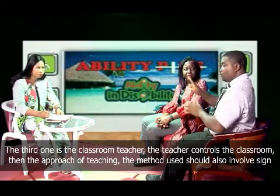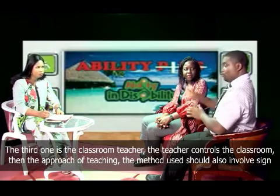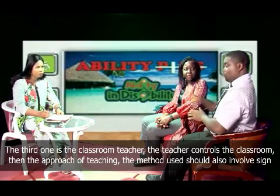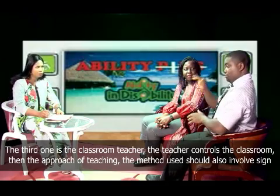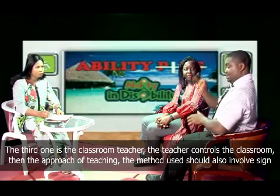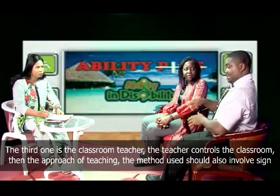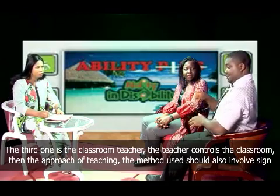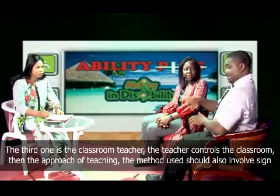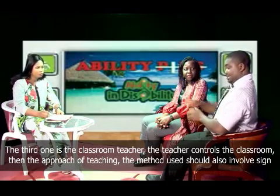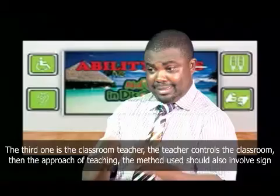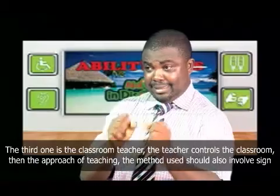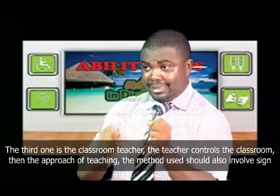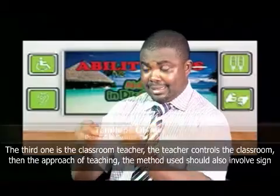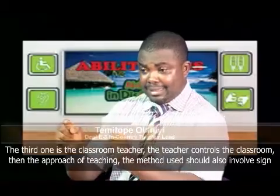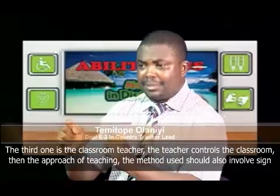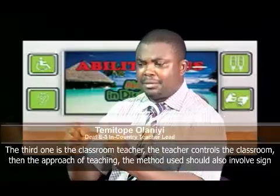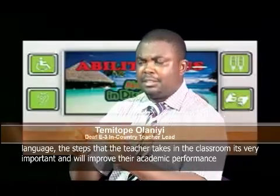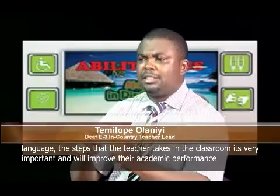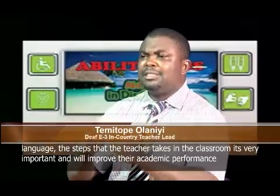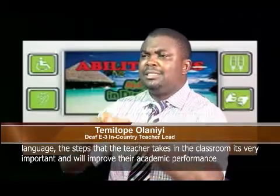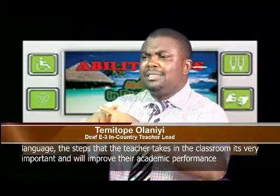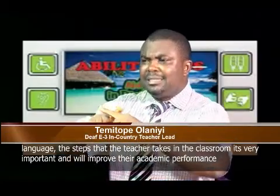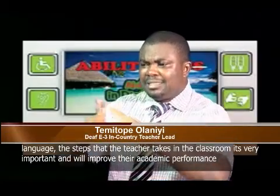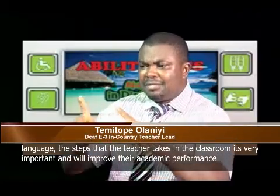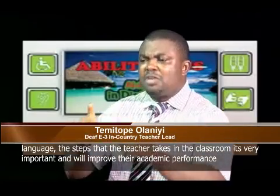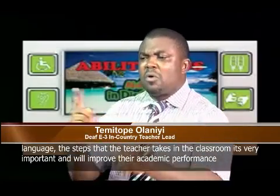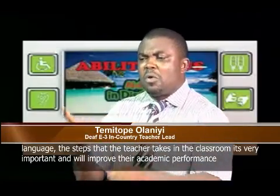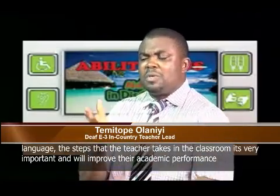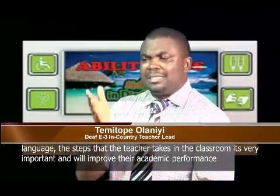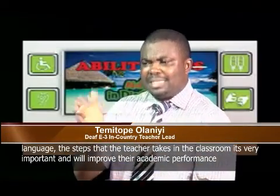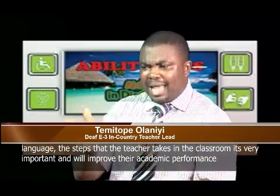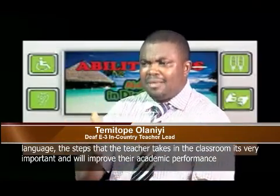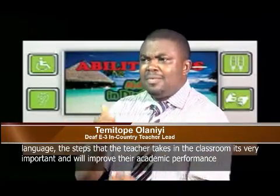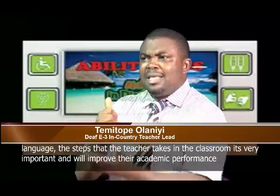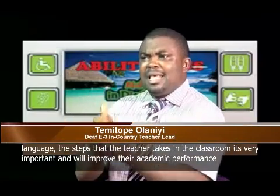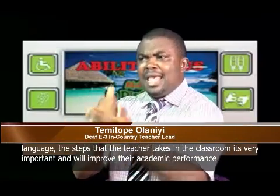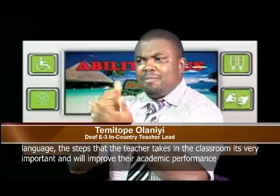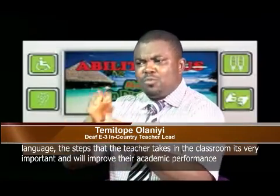also show by using sign language. The steps that the teacher takes in the